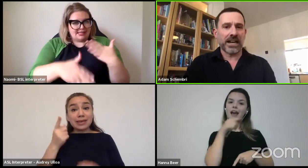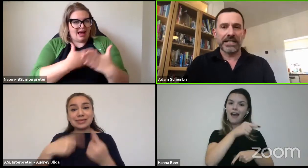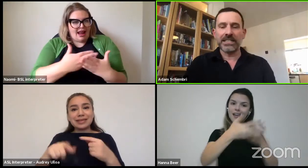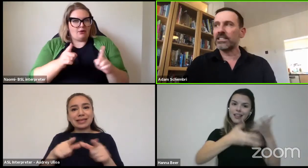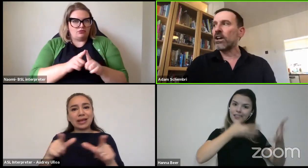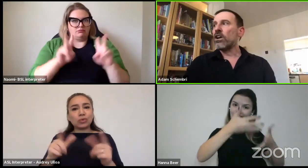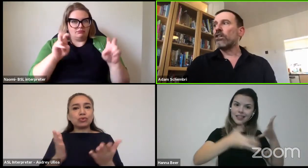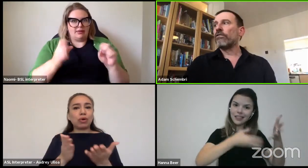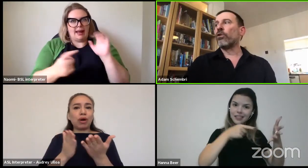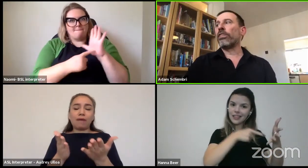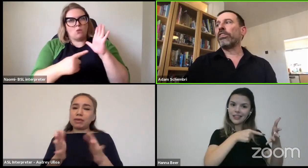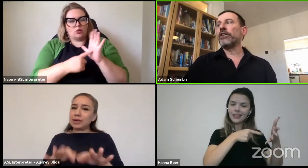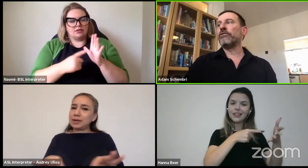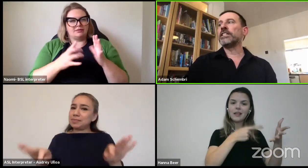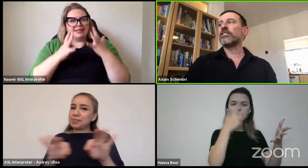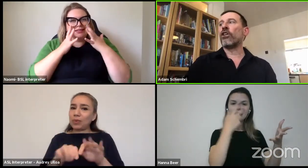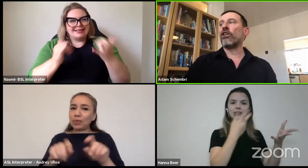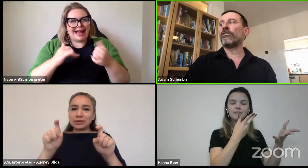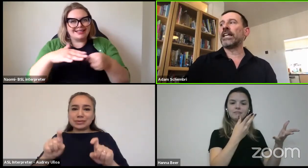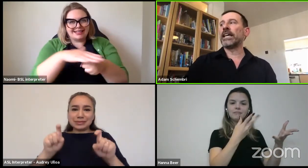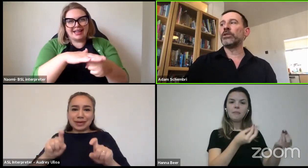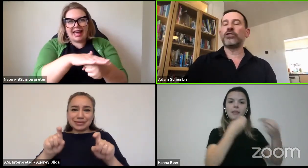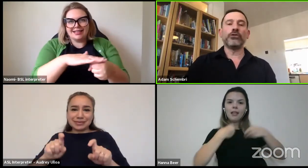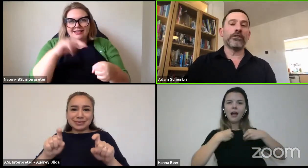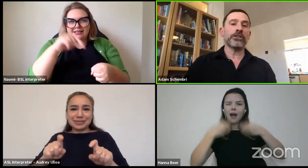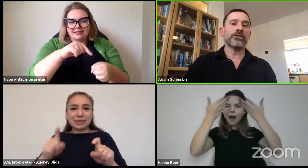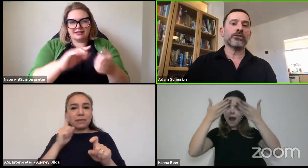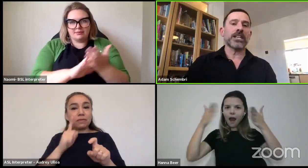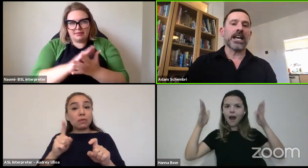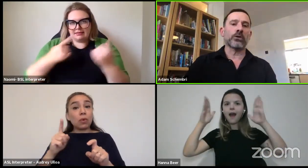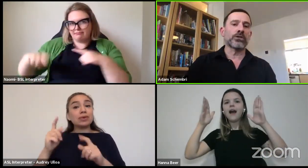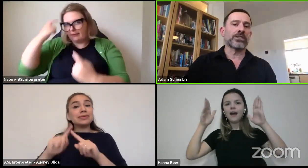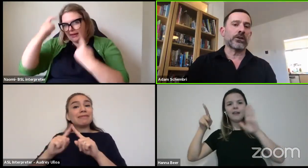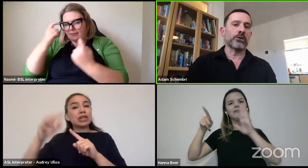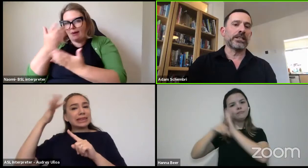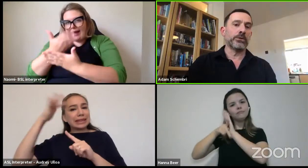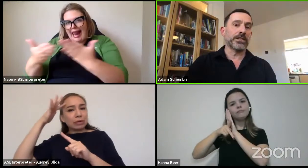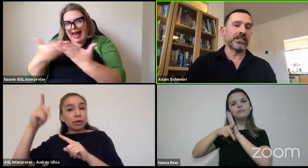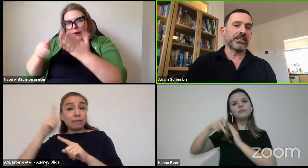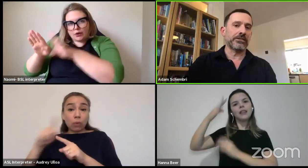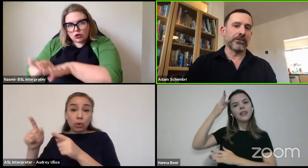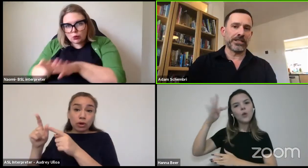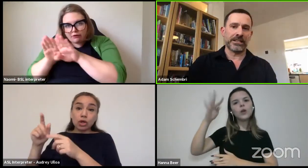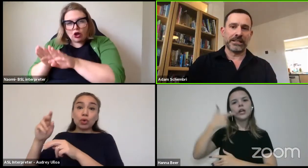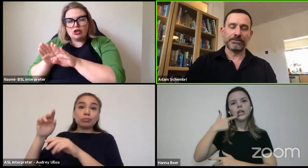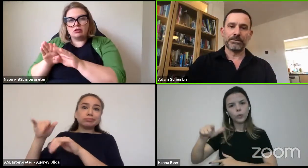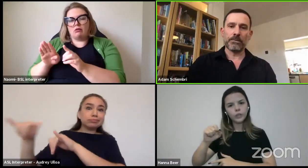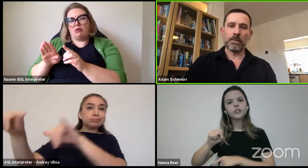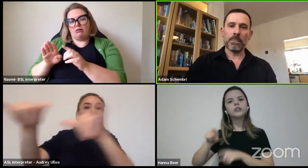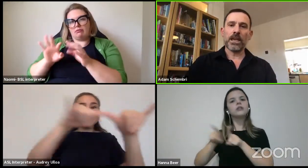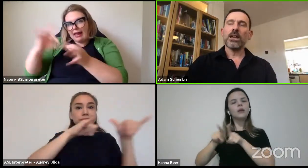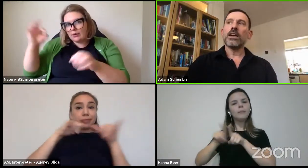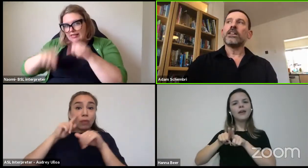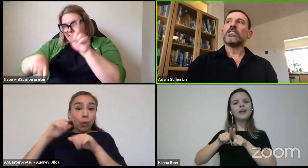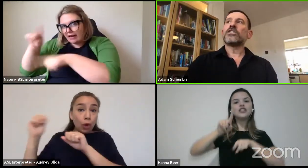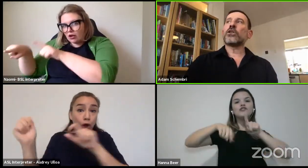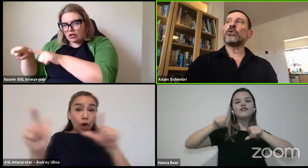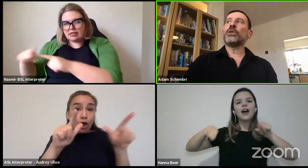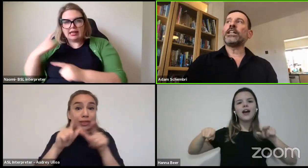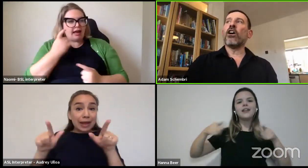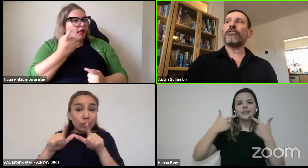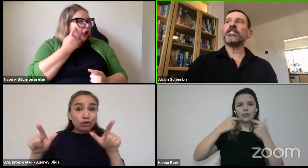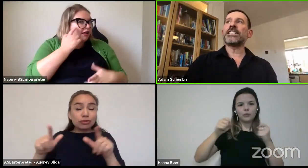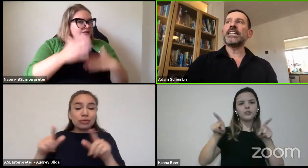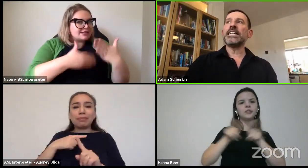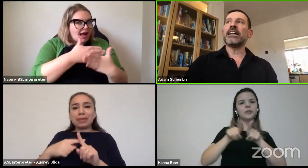test case for theories of language universals and also linguistic diversity. So